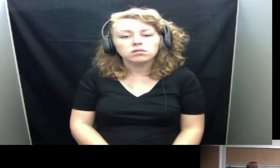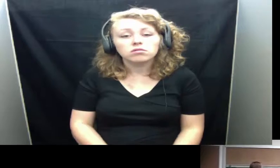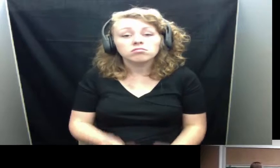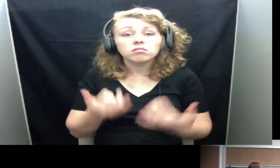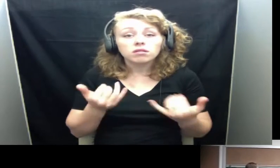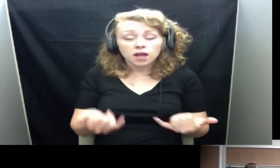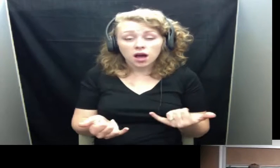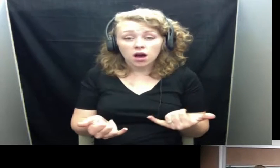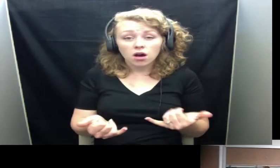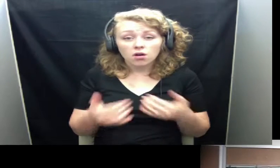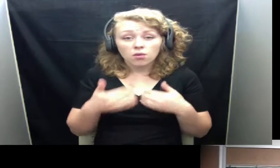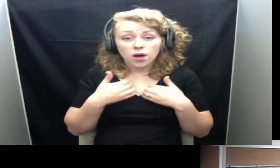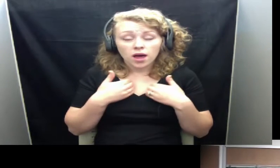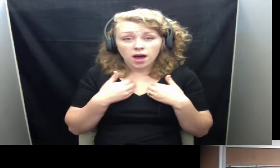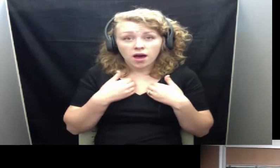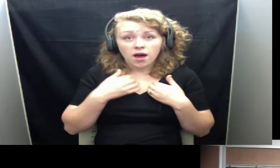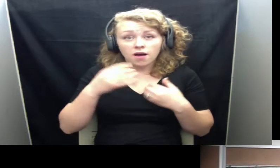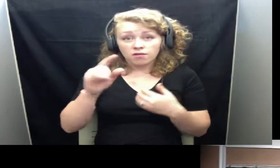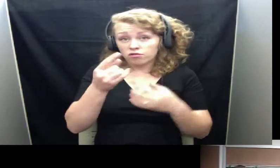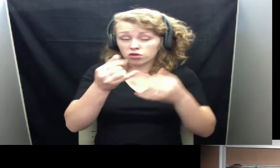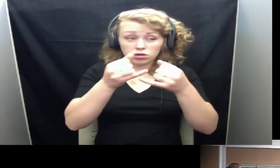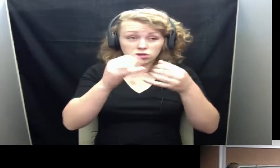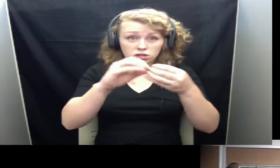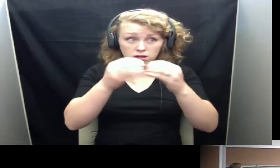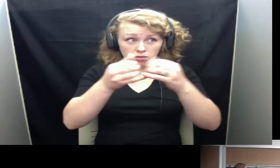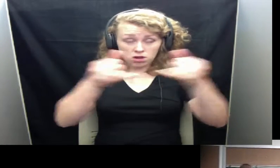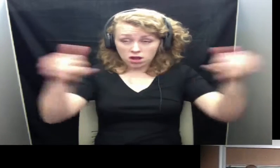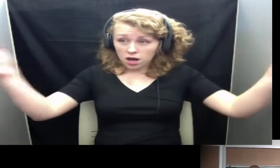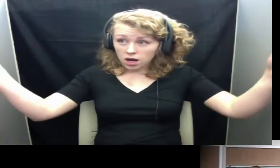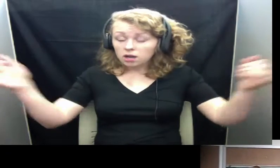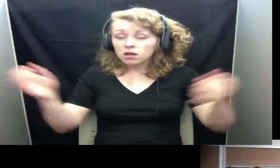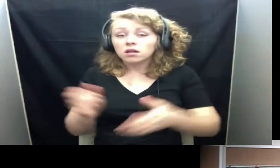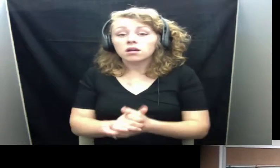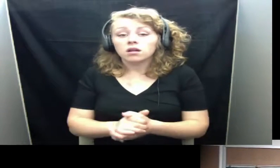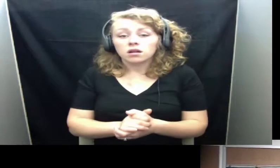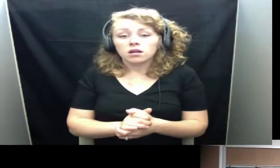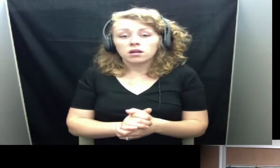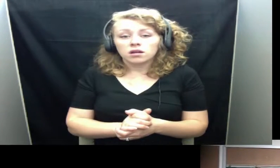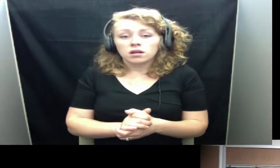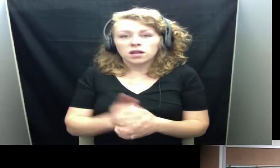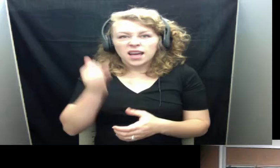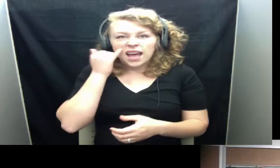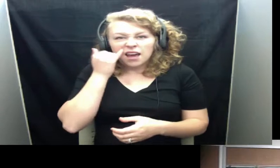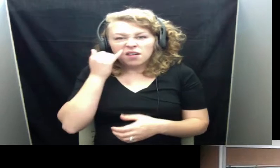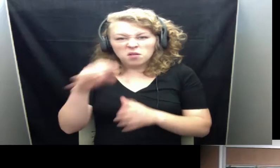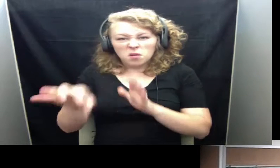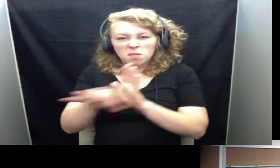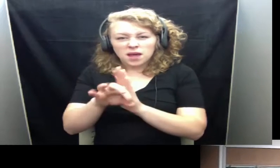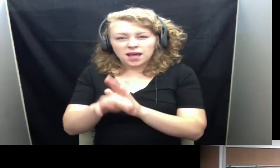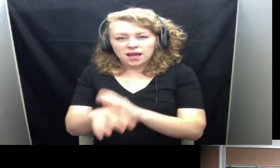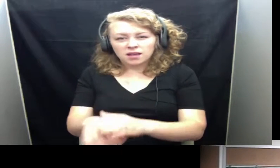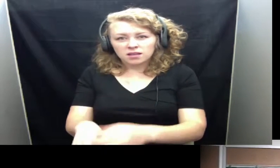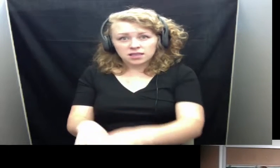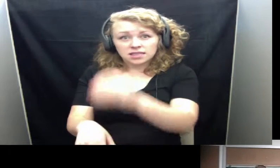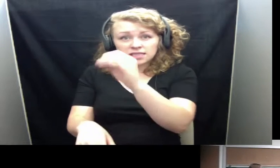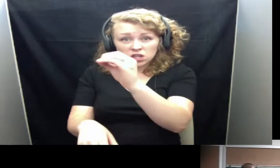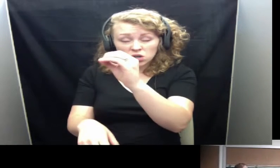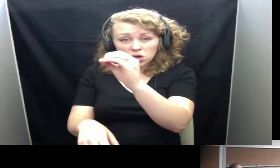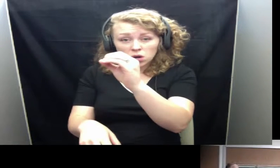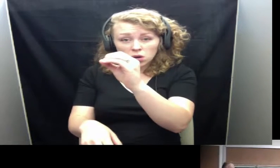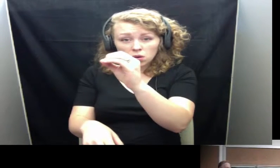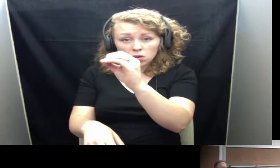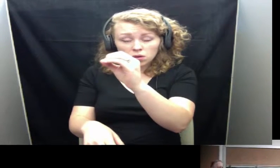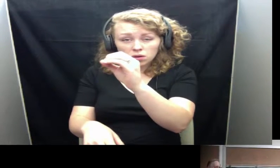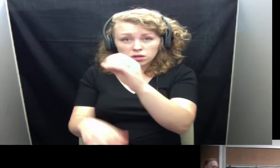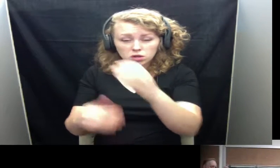we made this first number line. What would have happened if we chose 0 here and 1